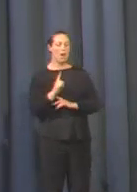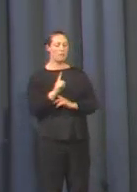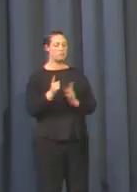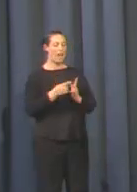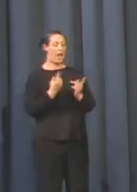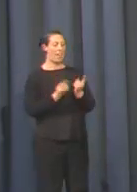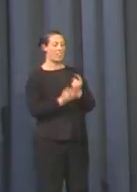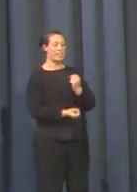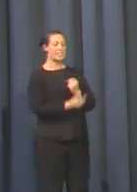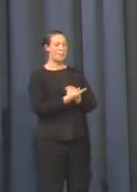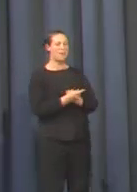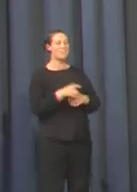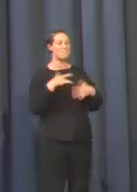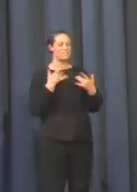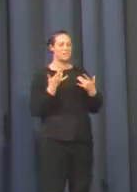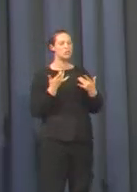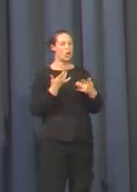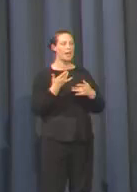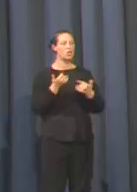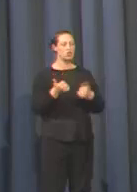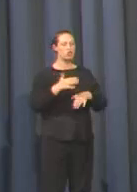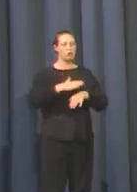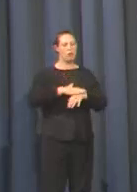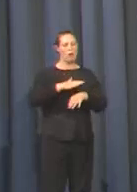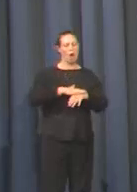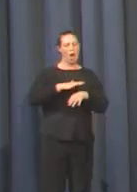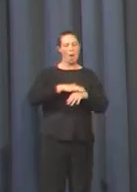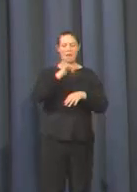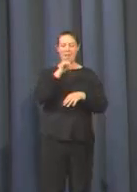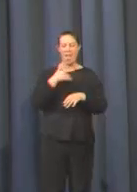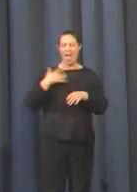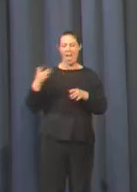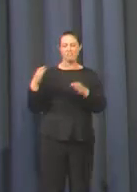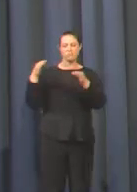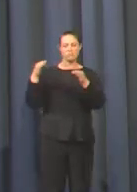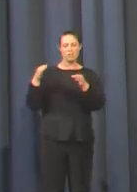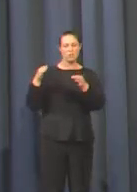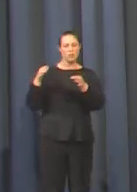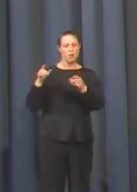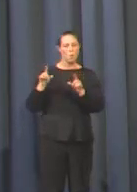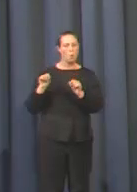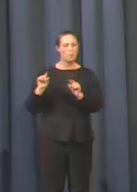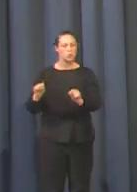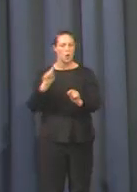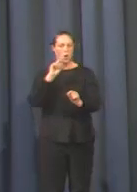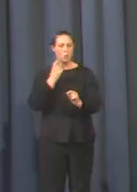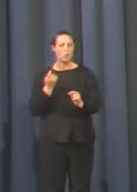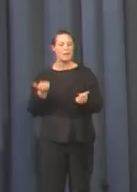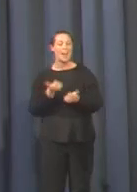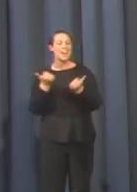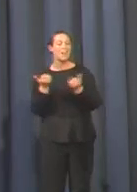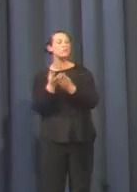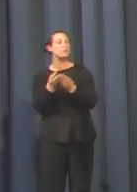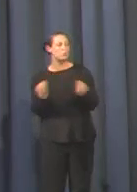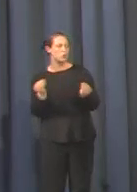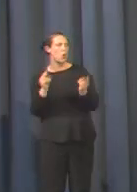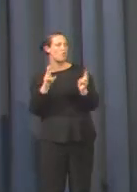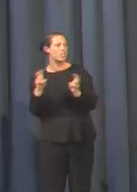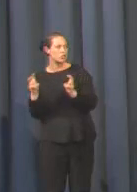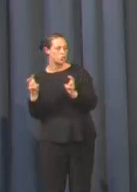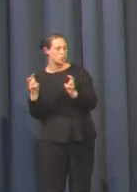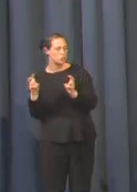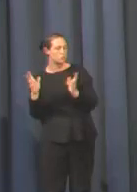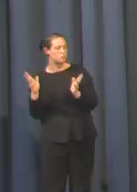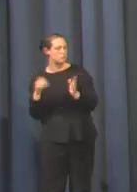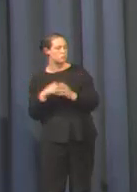seems timely for us to look at whether what we were planning to do that was adequate for the issues that have arisen since then. But